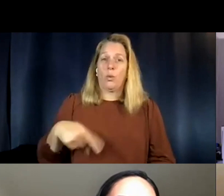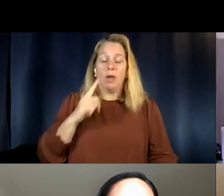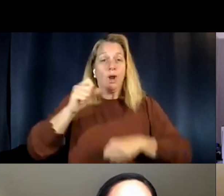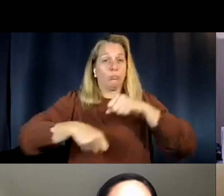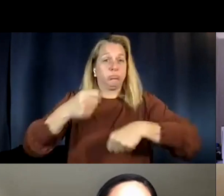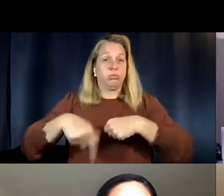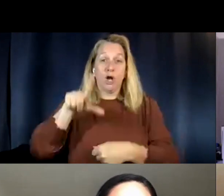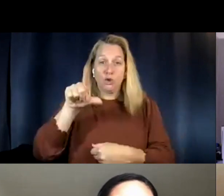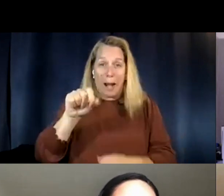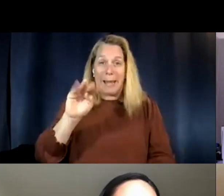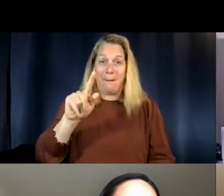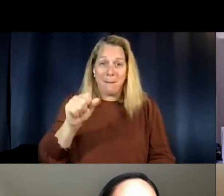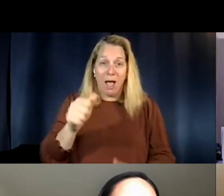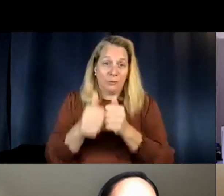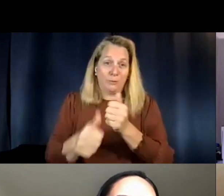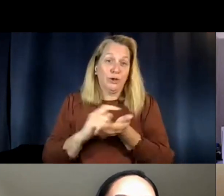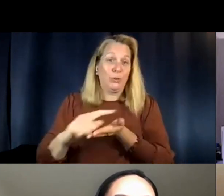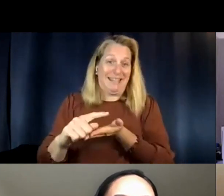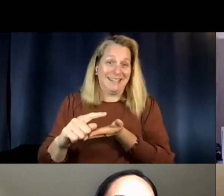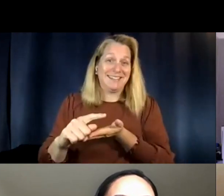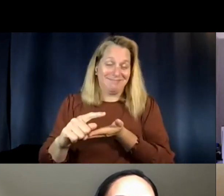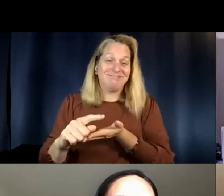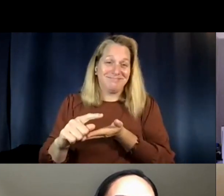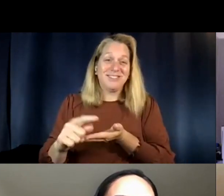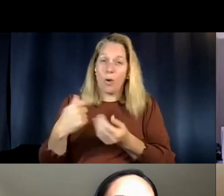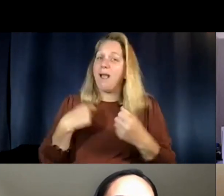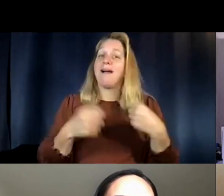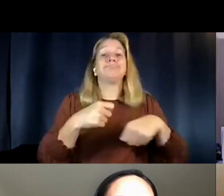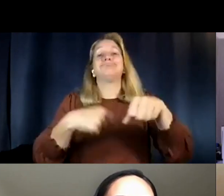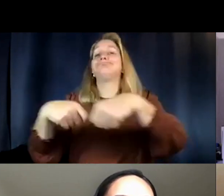week. So we went all over the place.